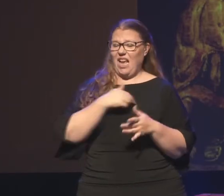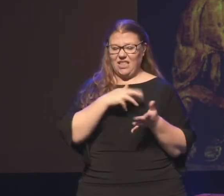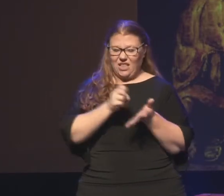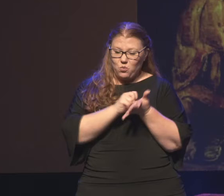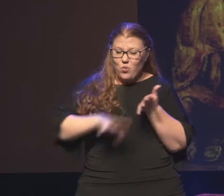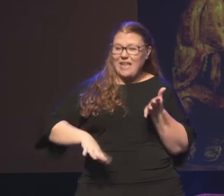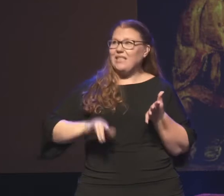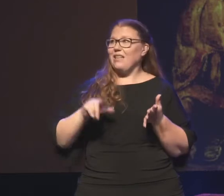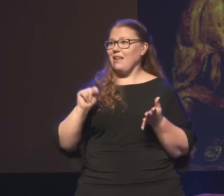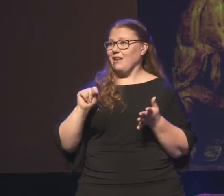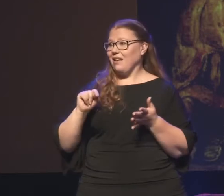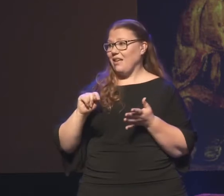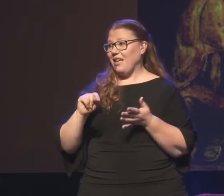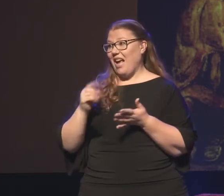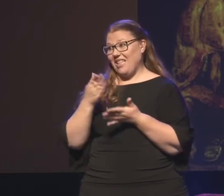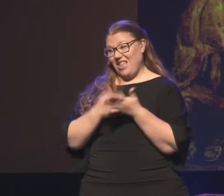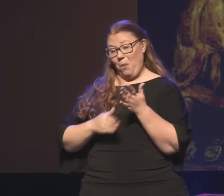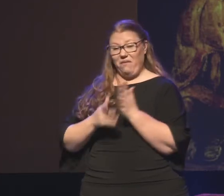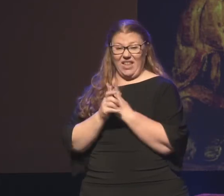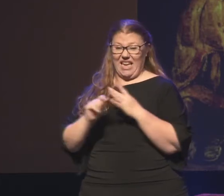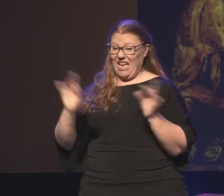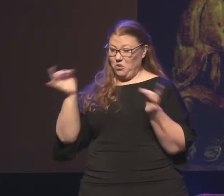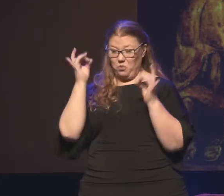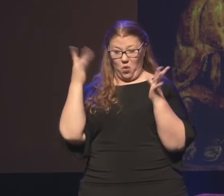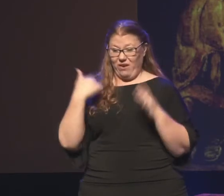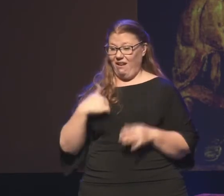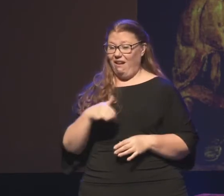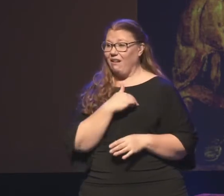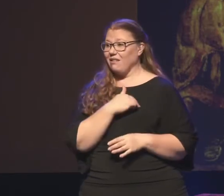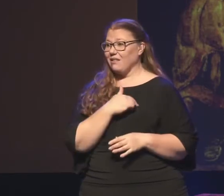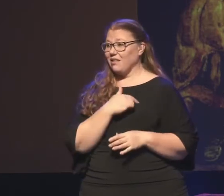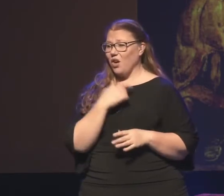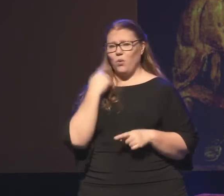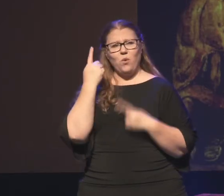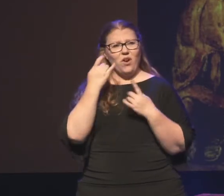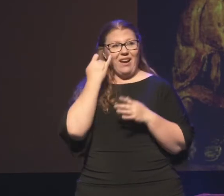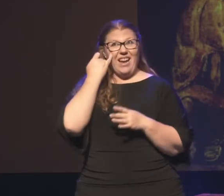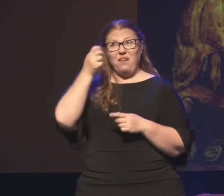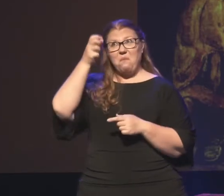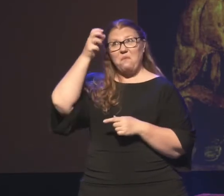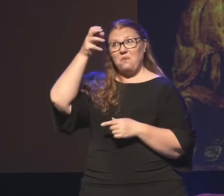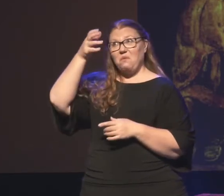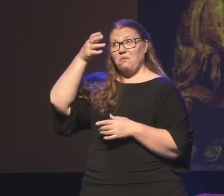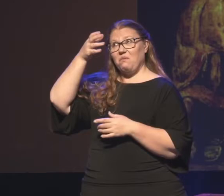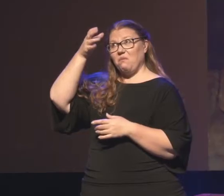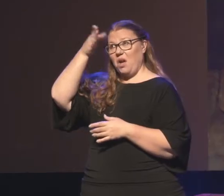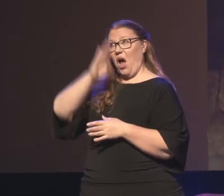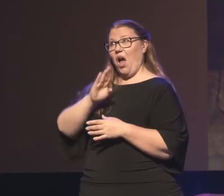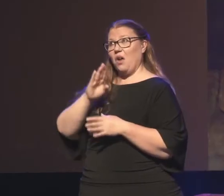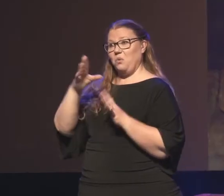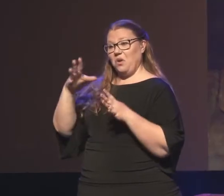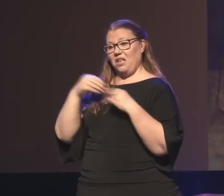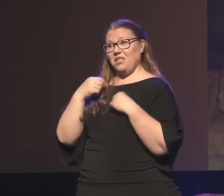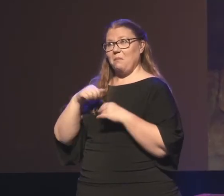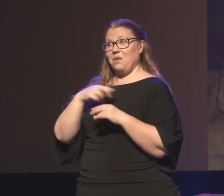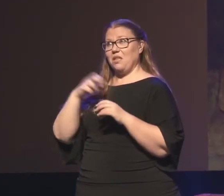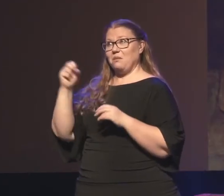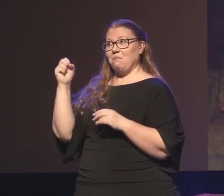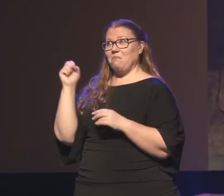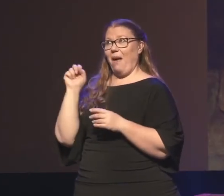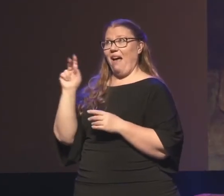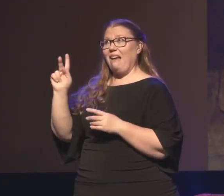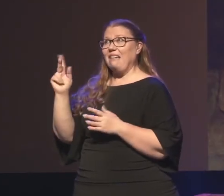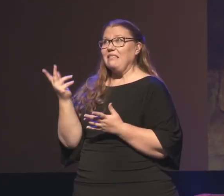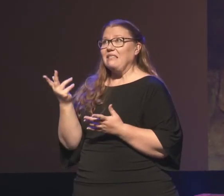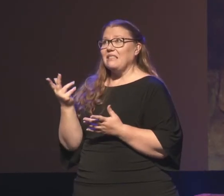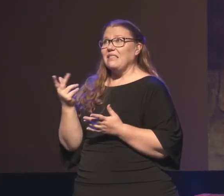of them actually wasted us. We've all wondered if the Father would have us back. We've all